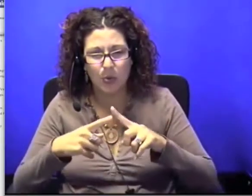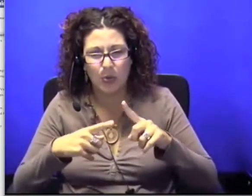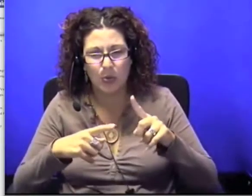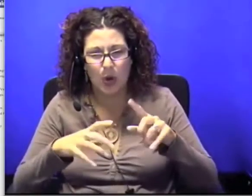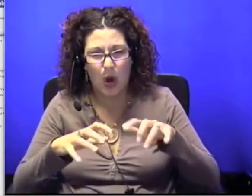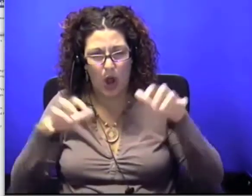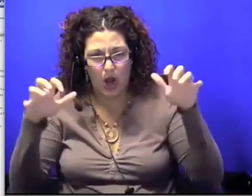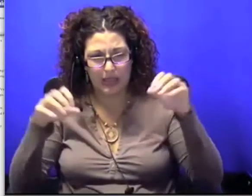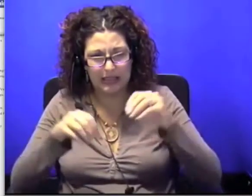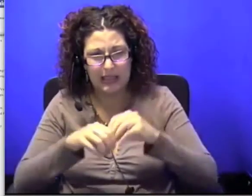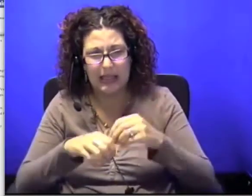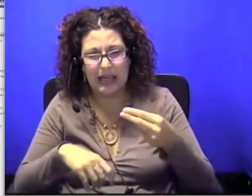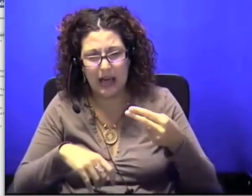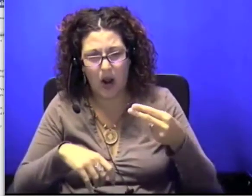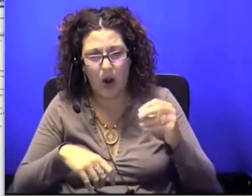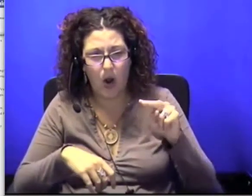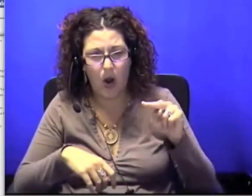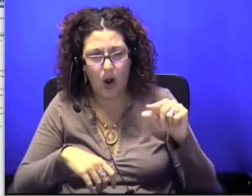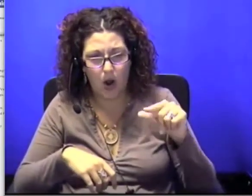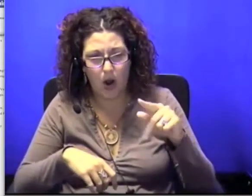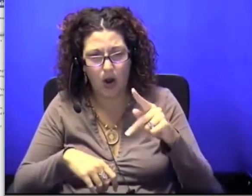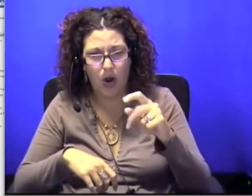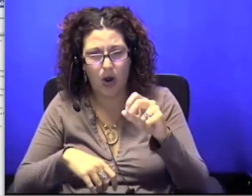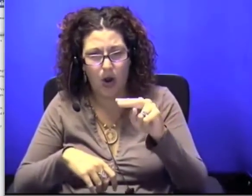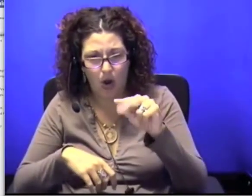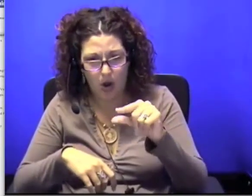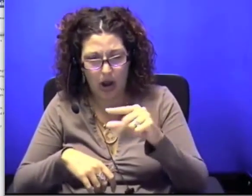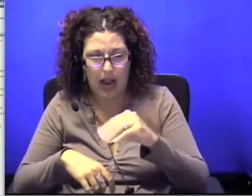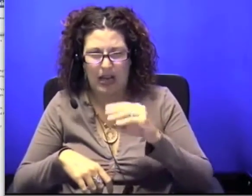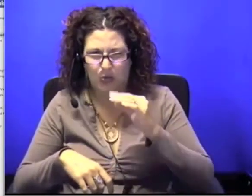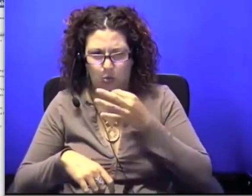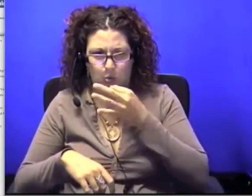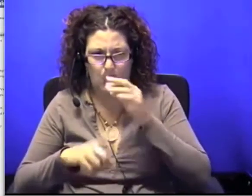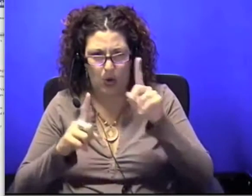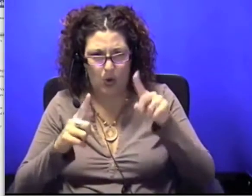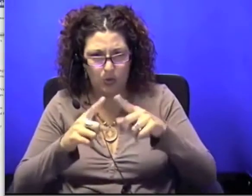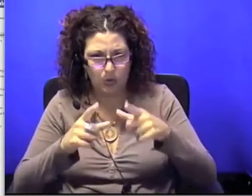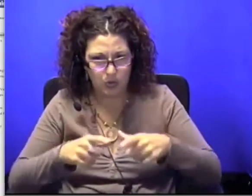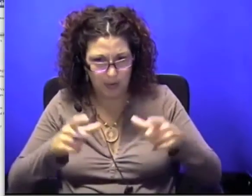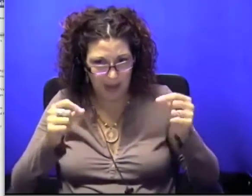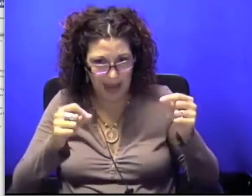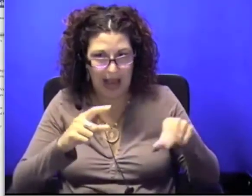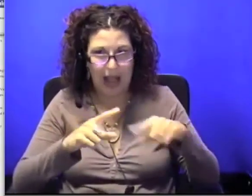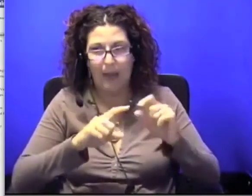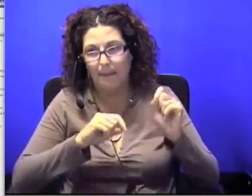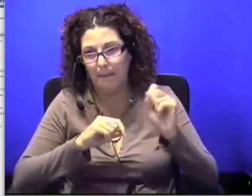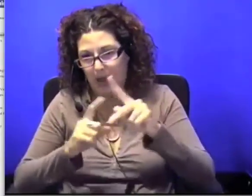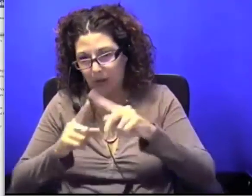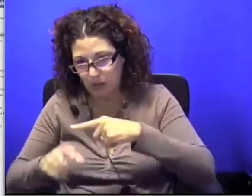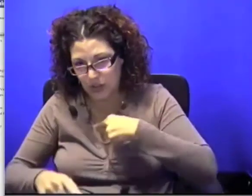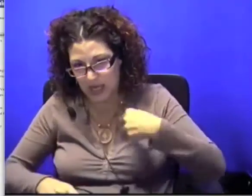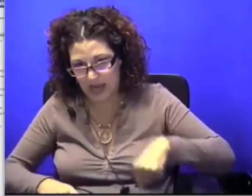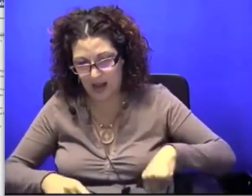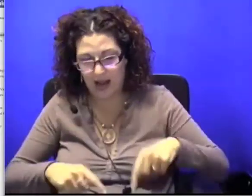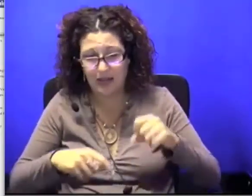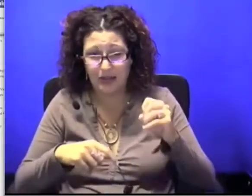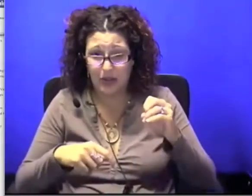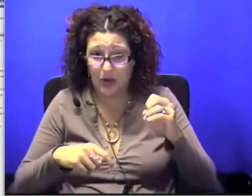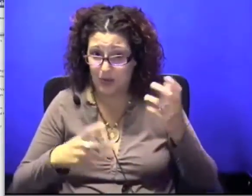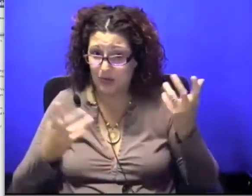Hong Kong as well, and I'll be speaking in about a month from now in Japan and in China again.